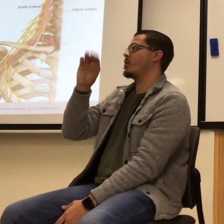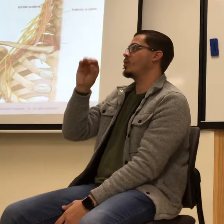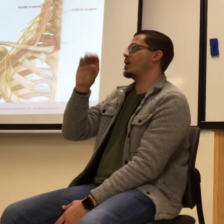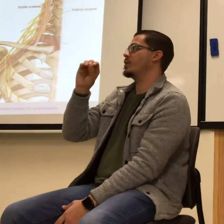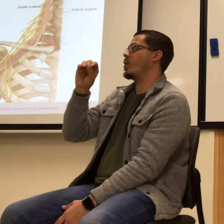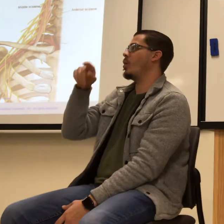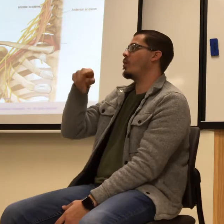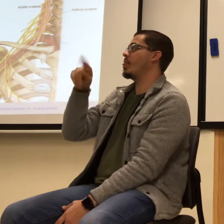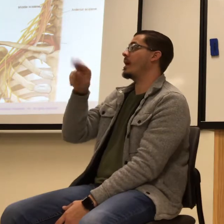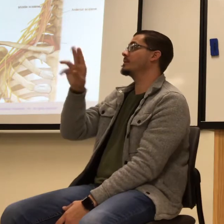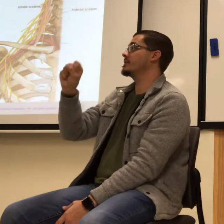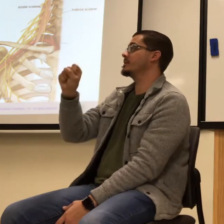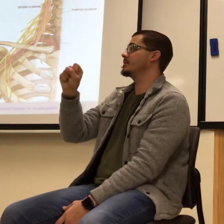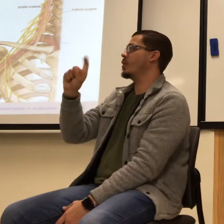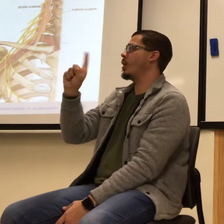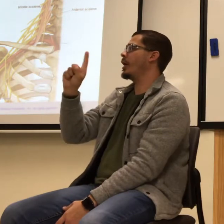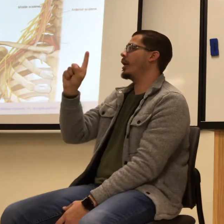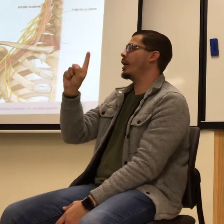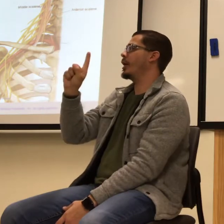are in